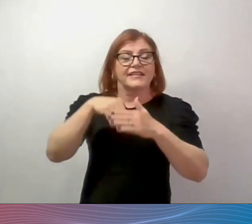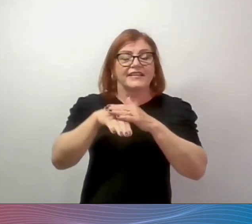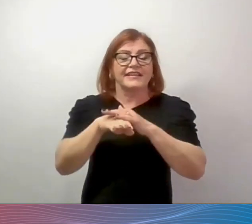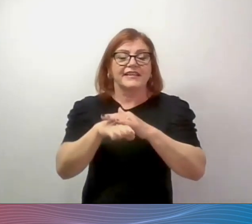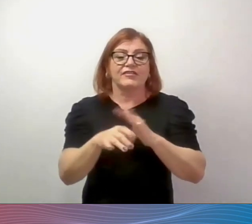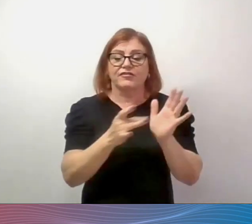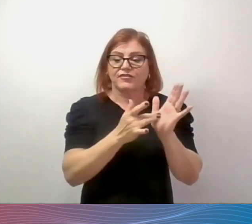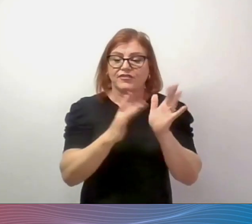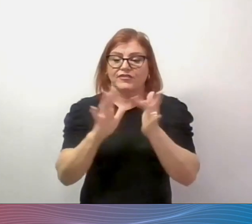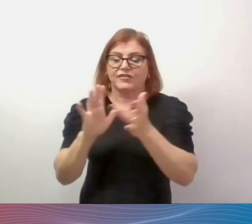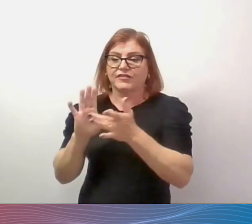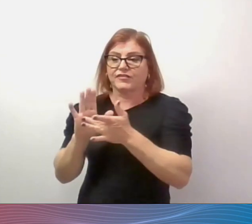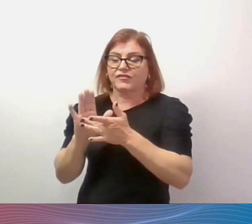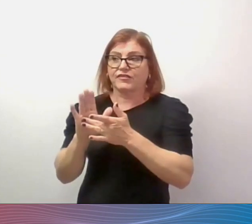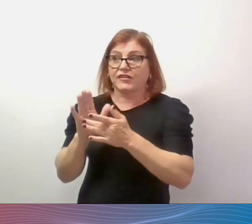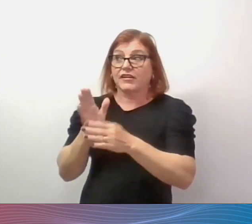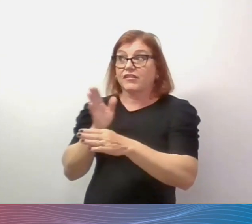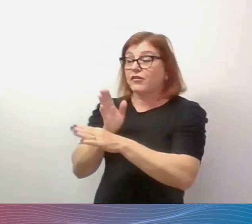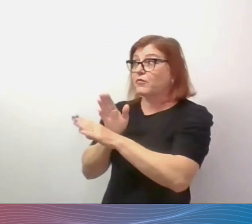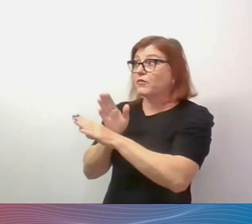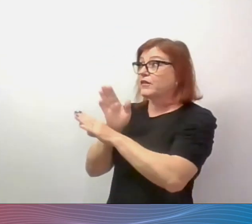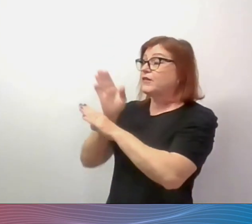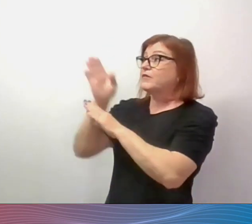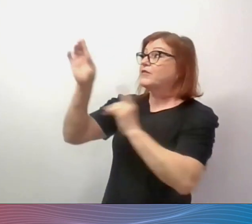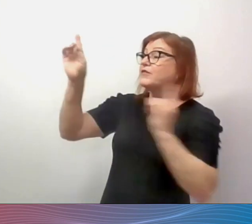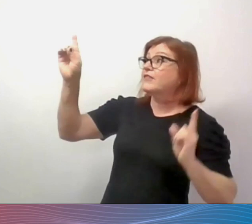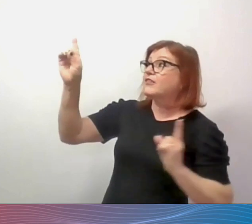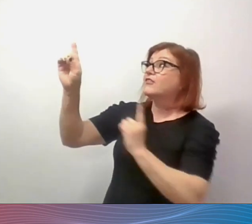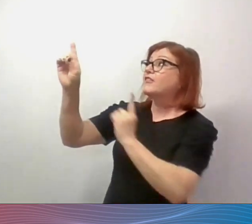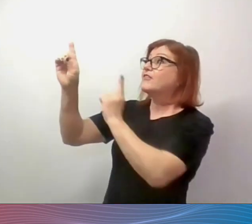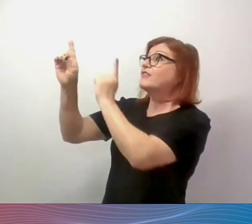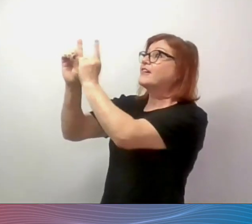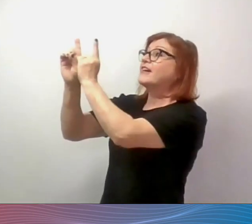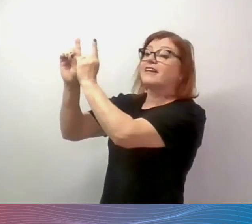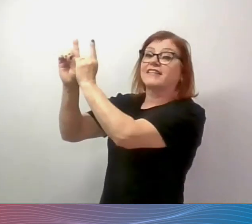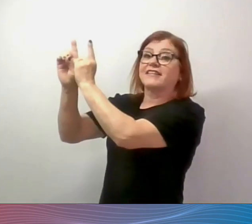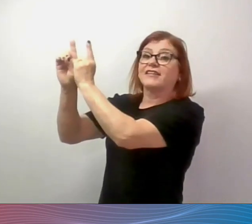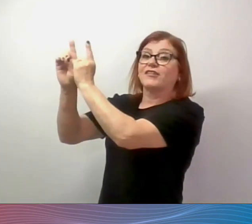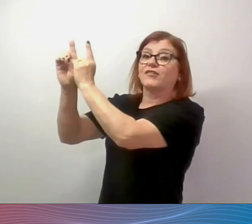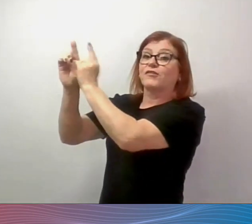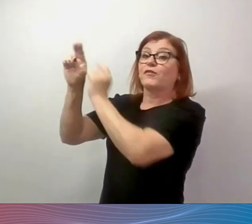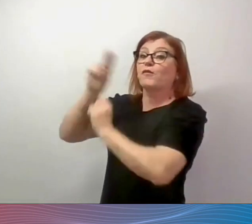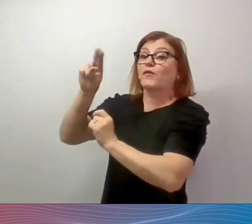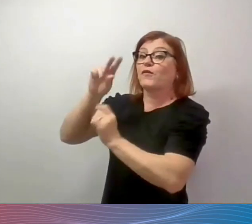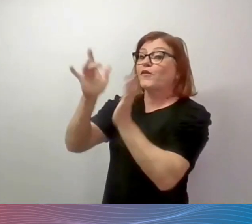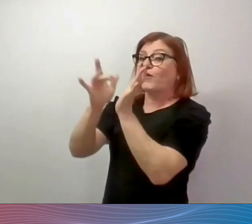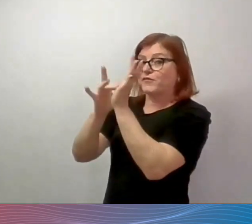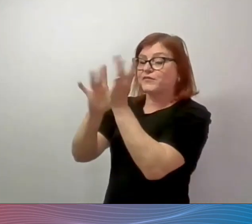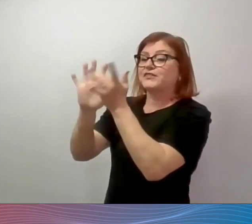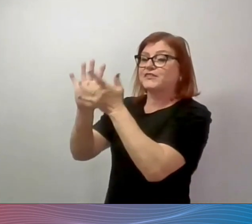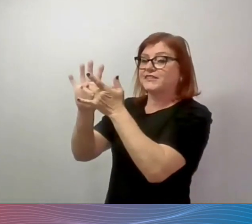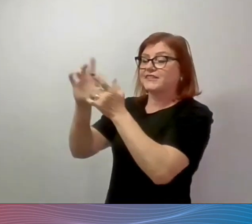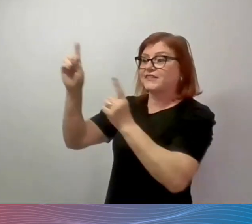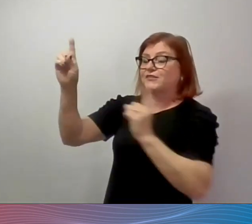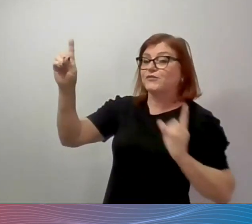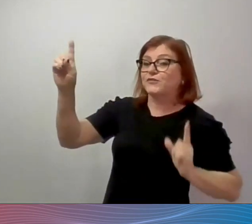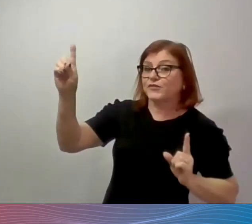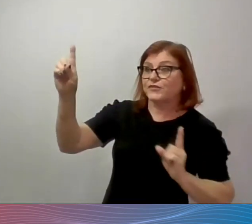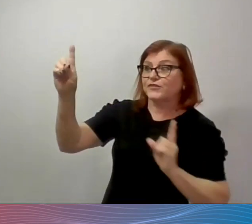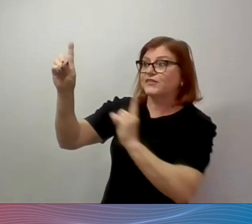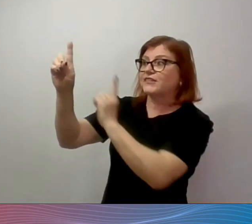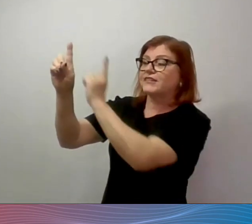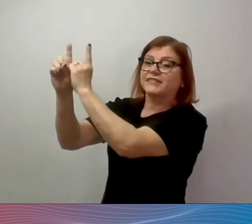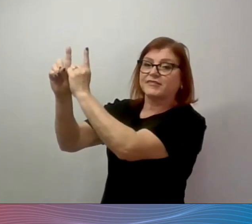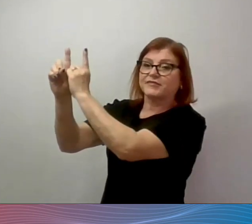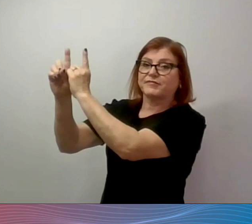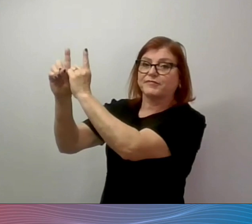a Deus. Grace is the new opportunity that God gives to man through Jesus Christ so he can have access to God. Para que o homem pudesse